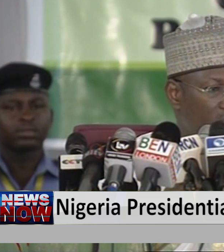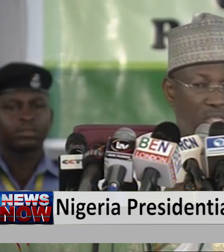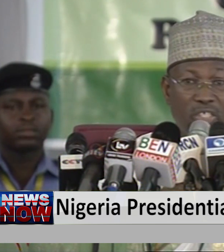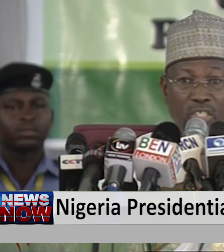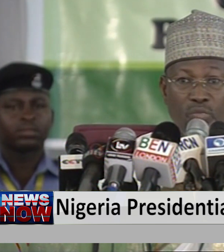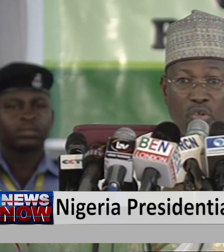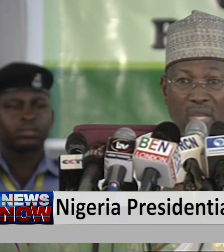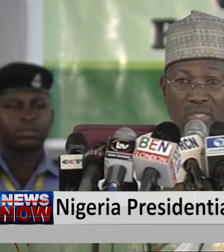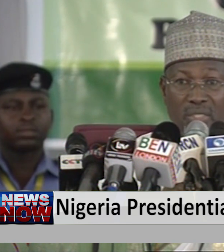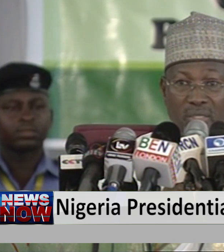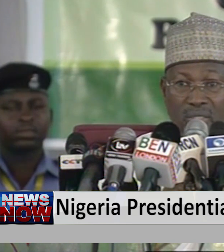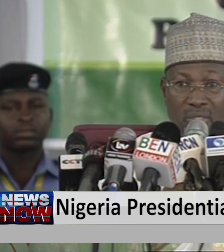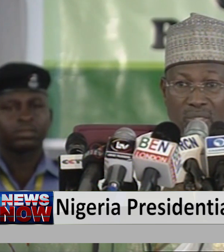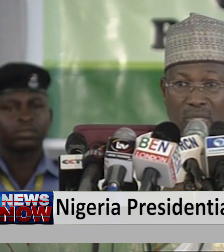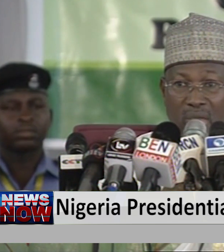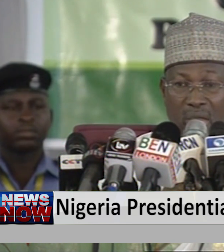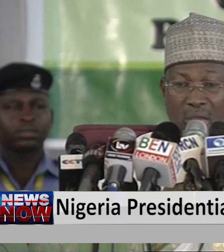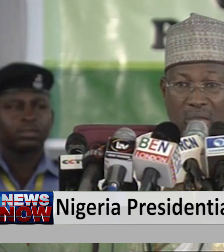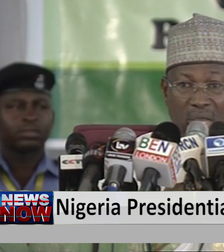the result sheet booklet